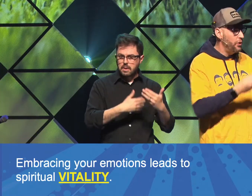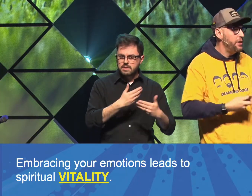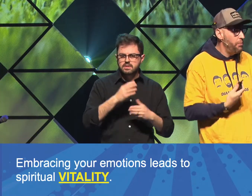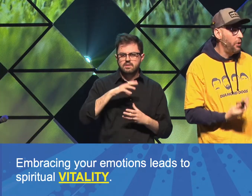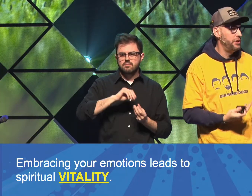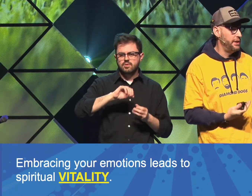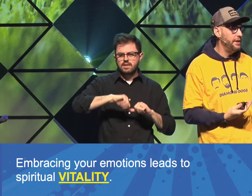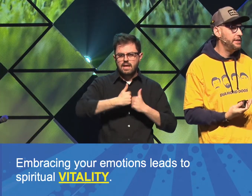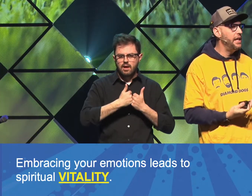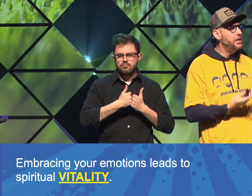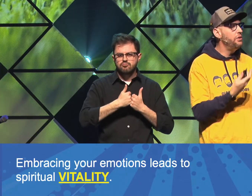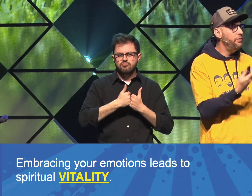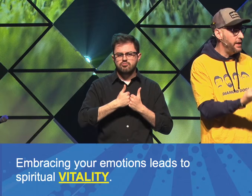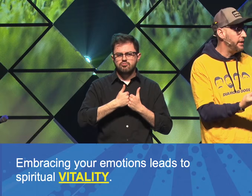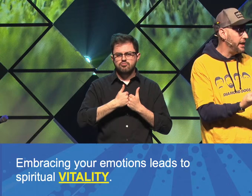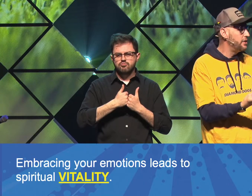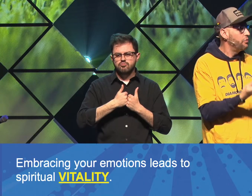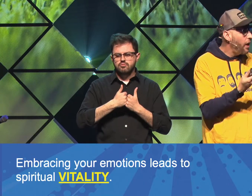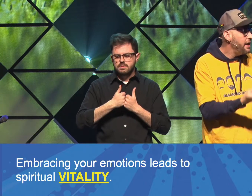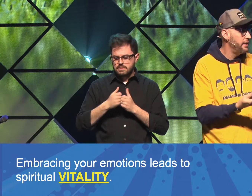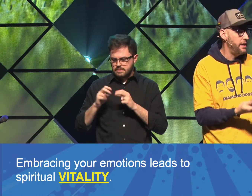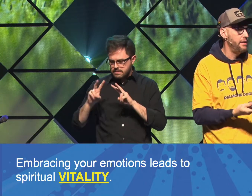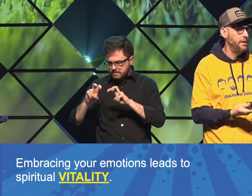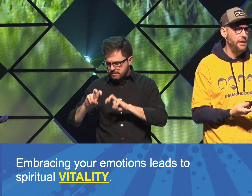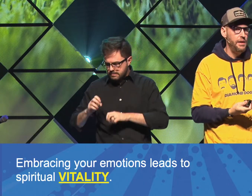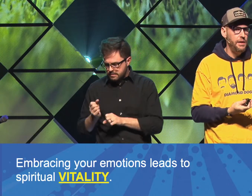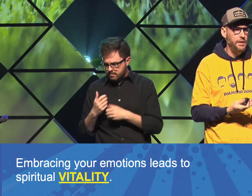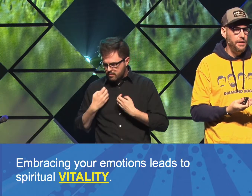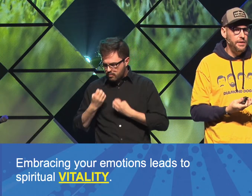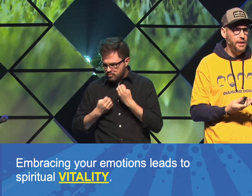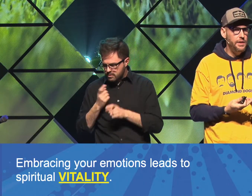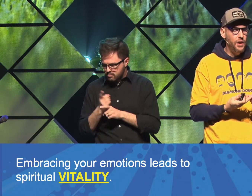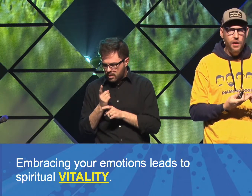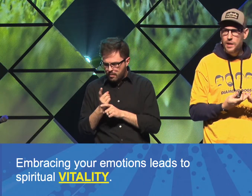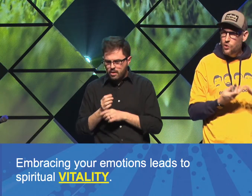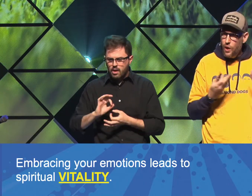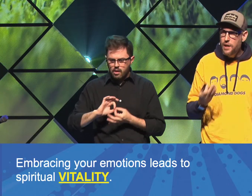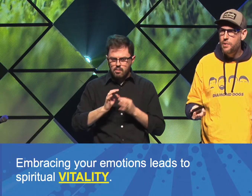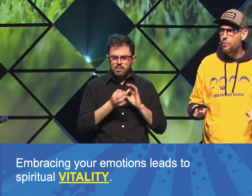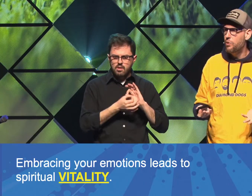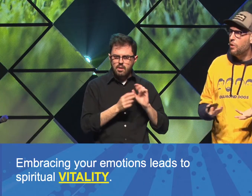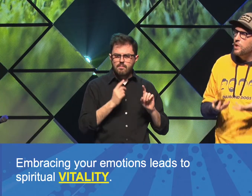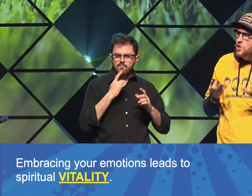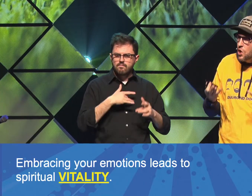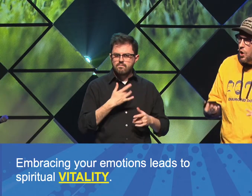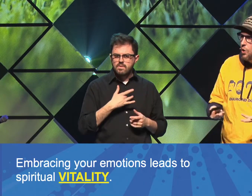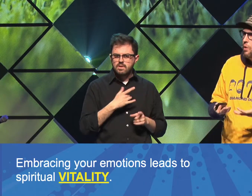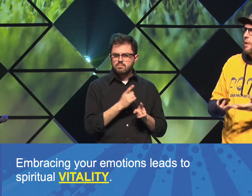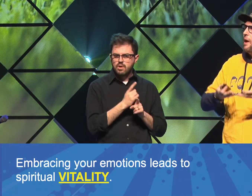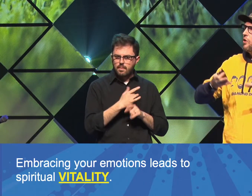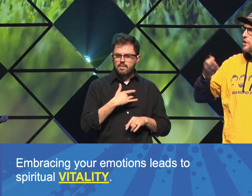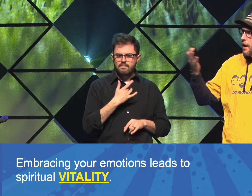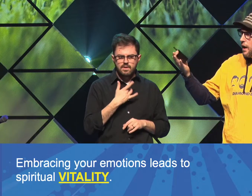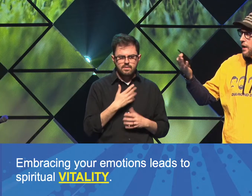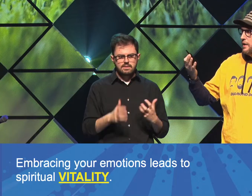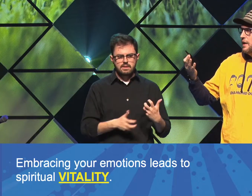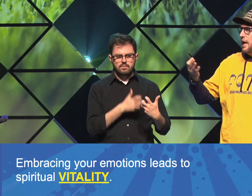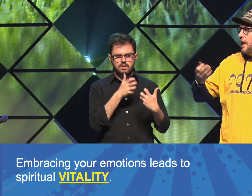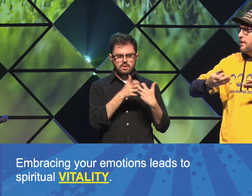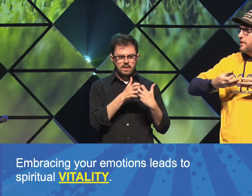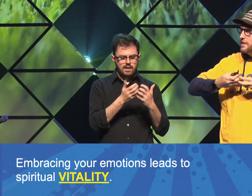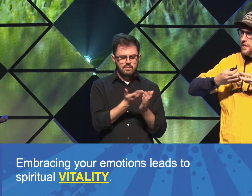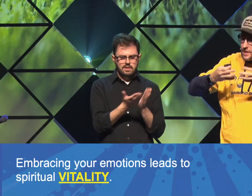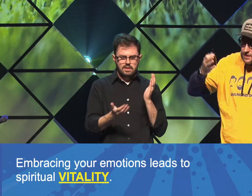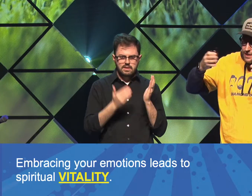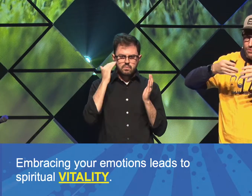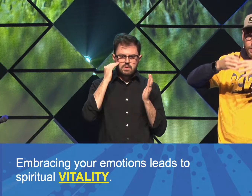form those emotions into feelings rightly, that are in alignment with what we know about God